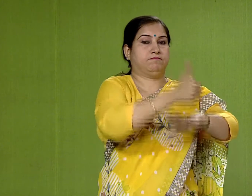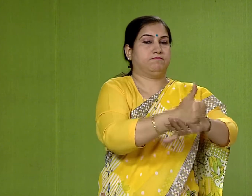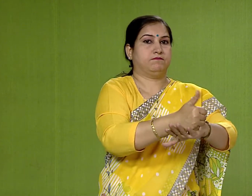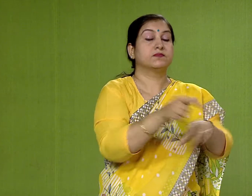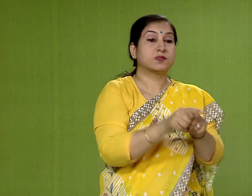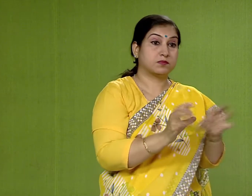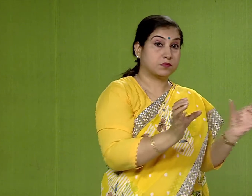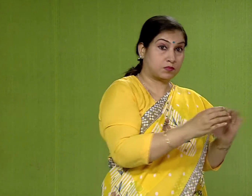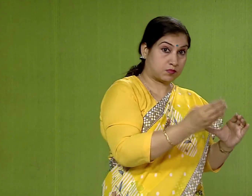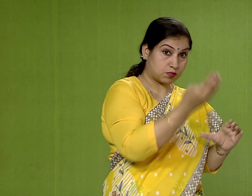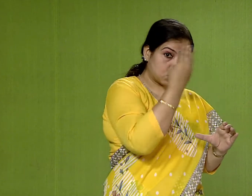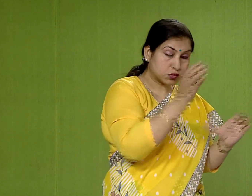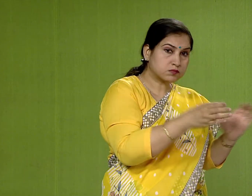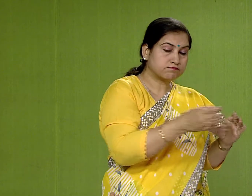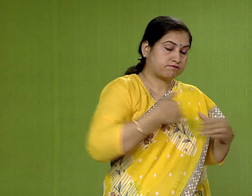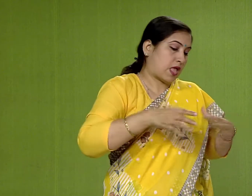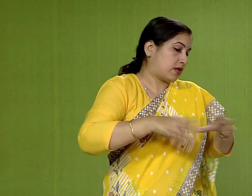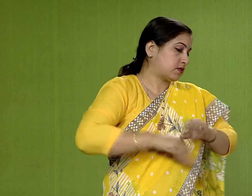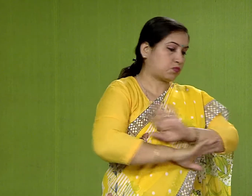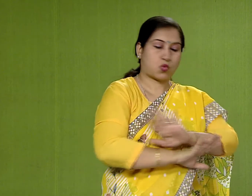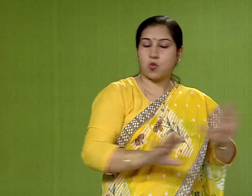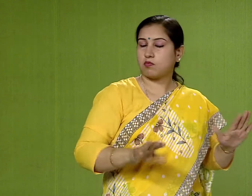while the Muslim League refused to participate in it.